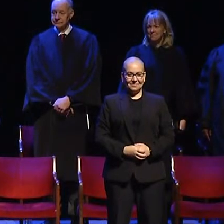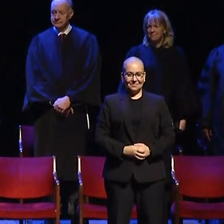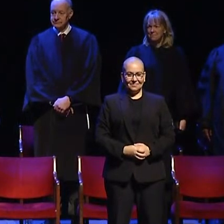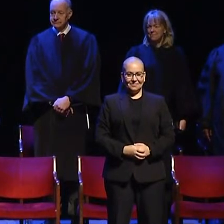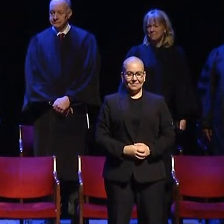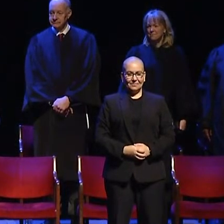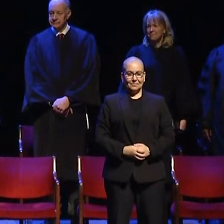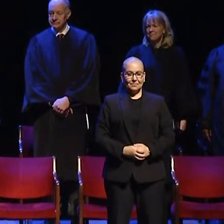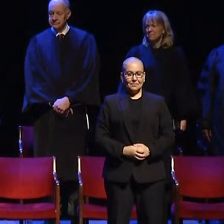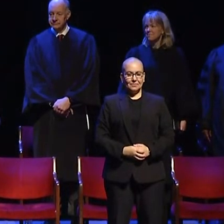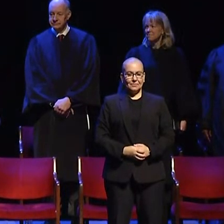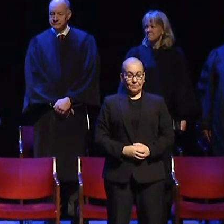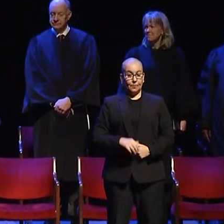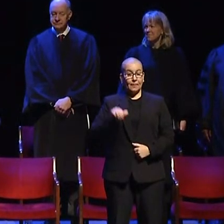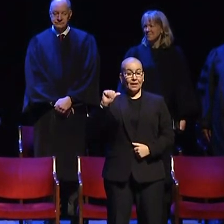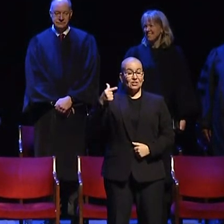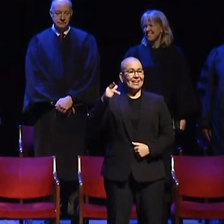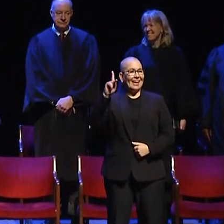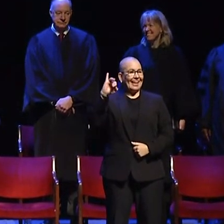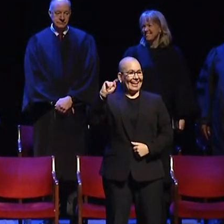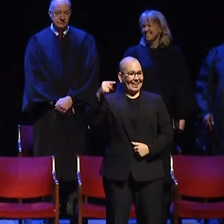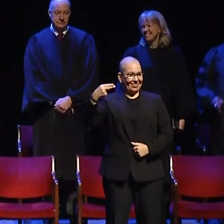Attorney General Keith Ellison.